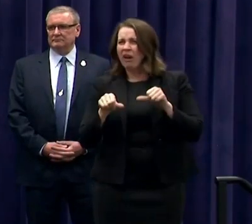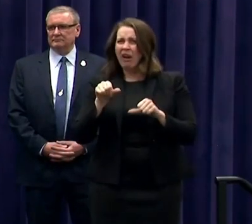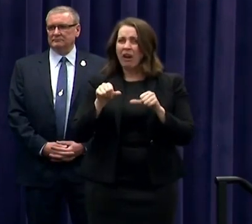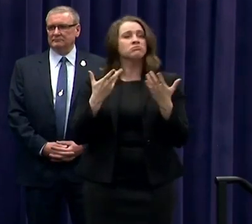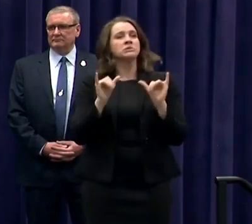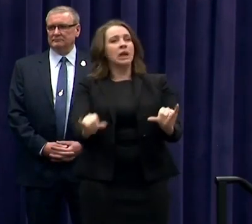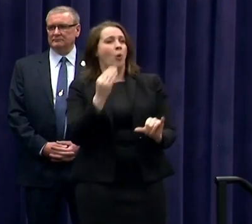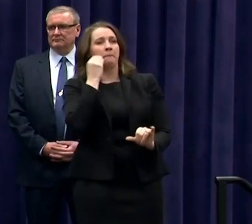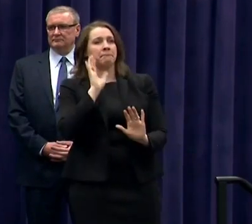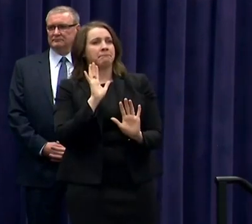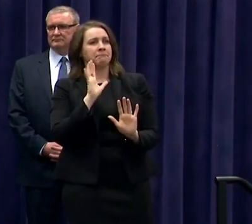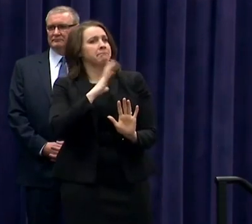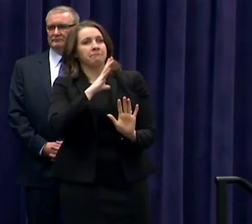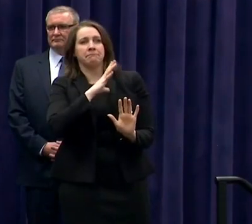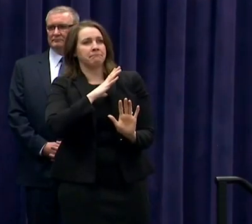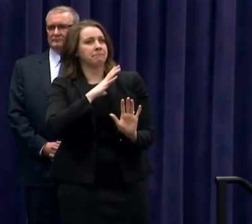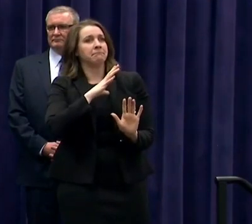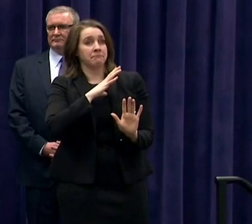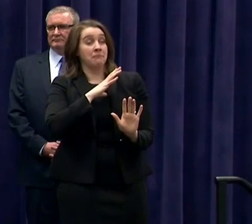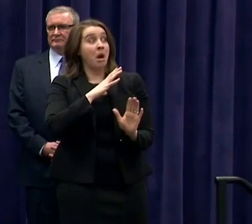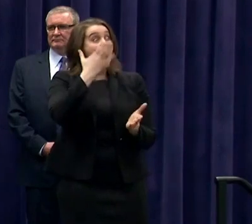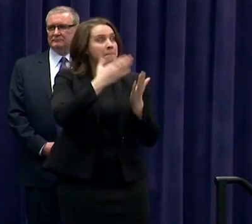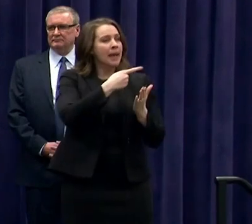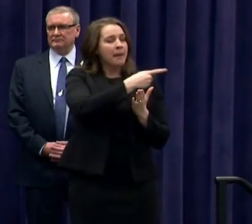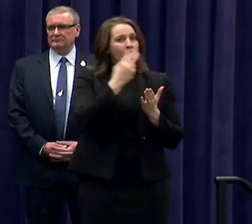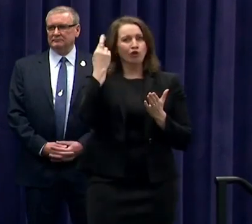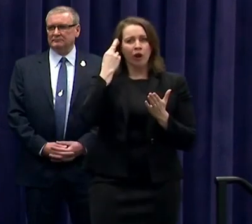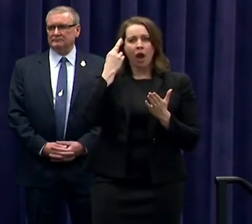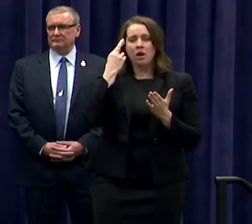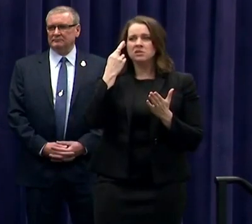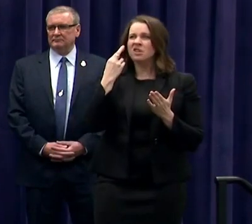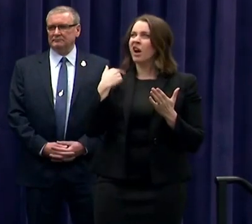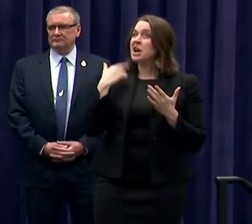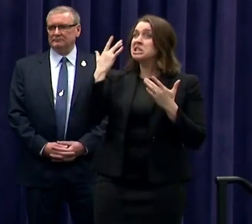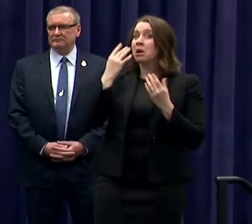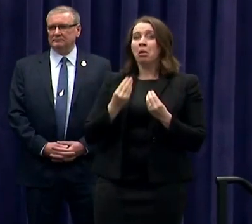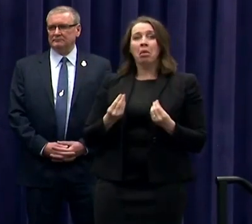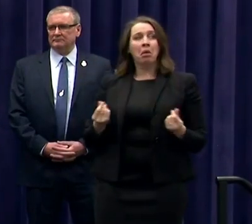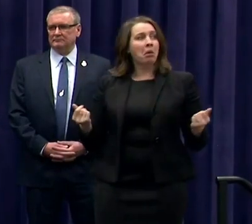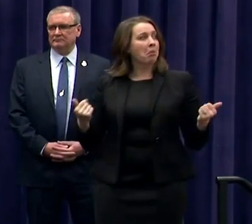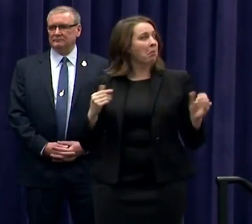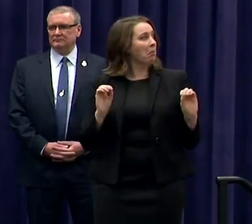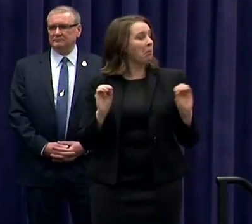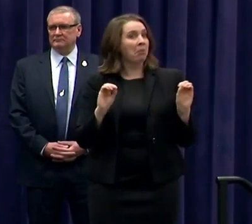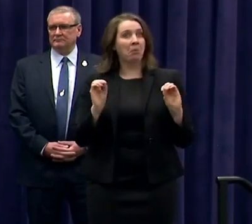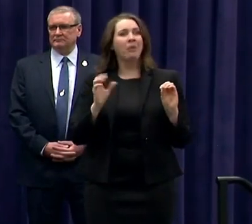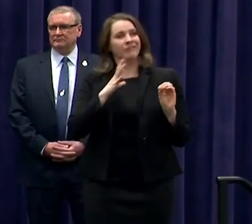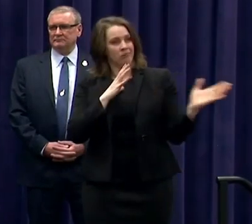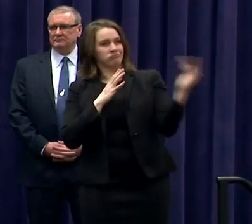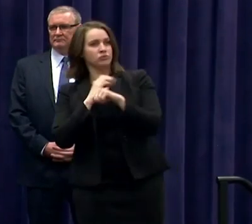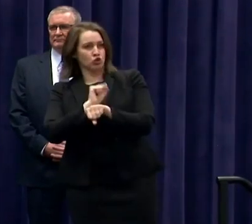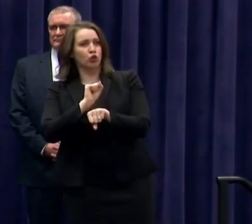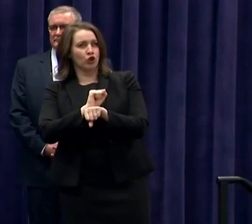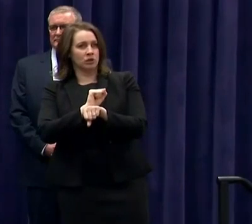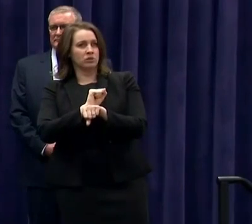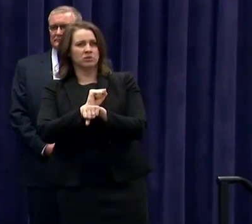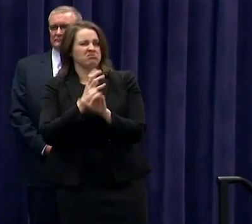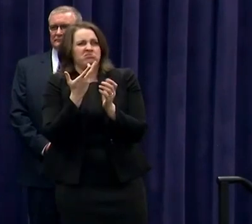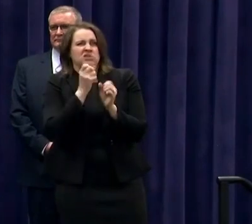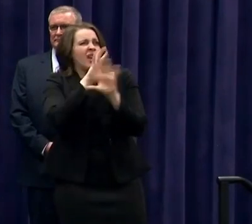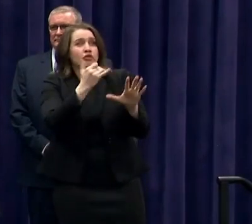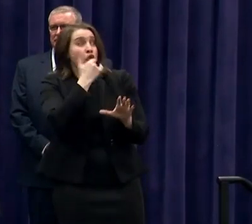when people realize they're going to be okay, they return to work. So a slight uptick in what we have asked them to do, there's nothing wrong